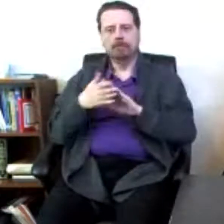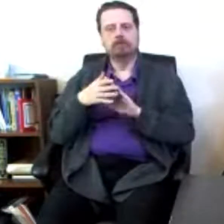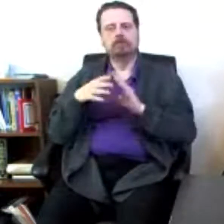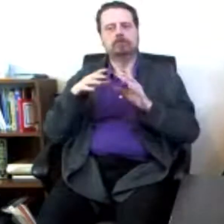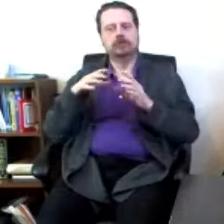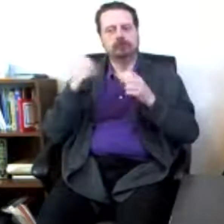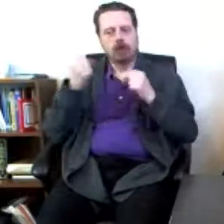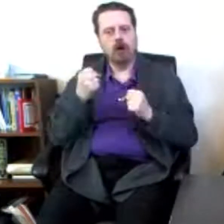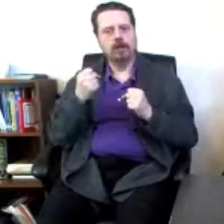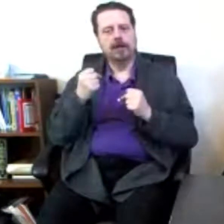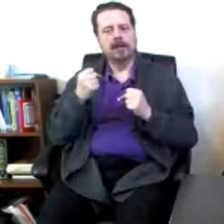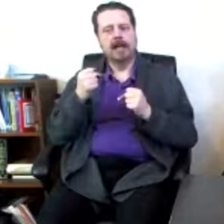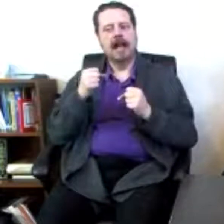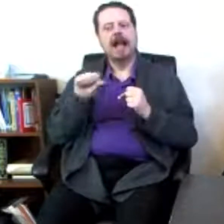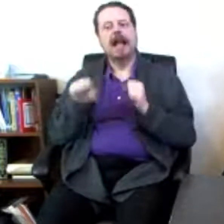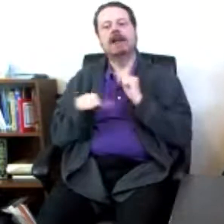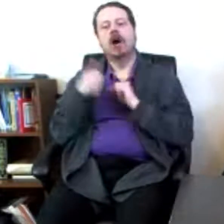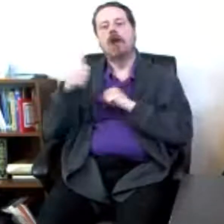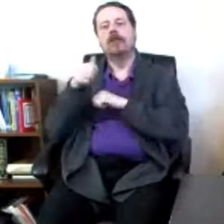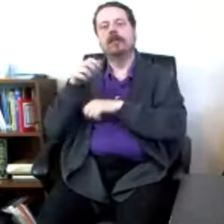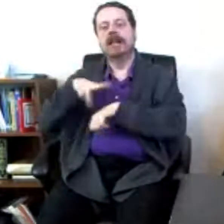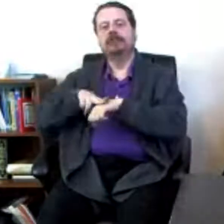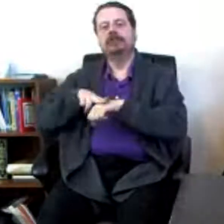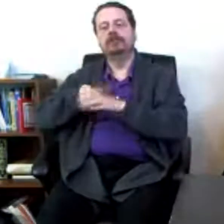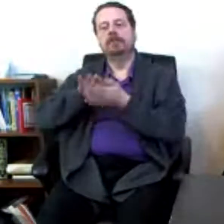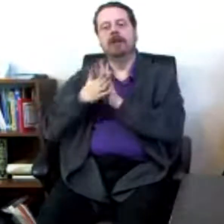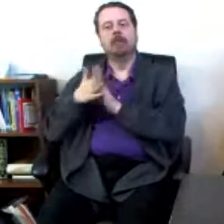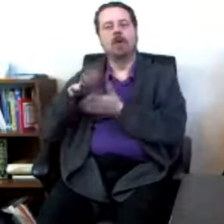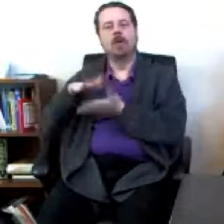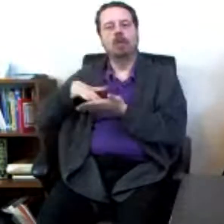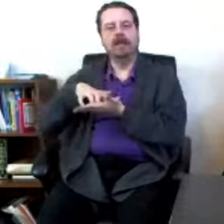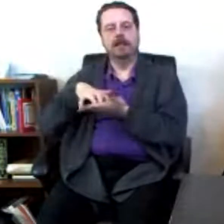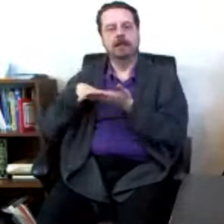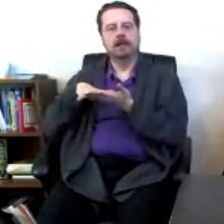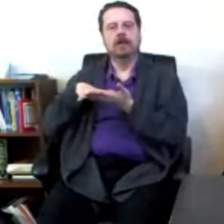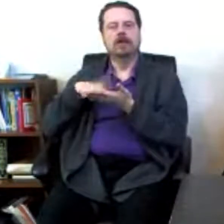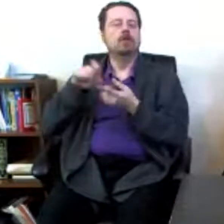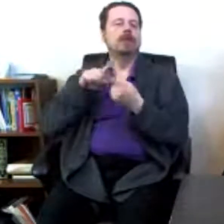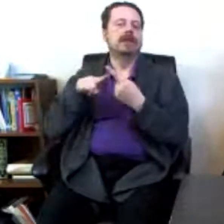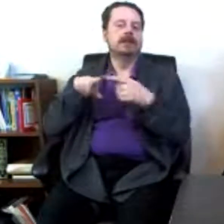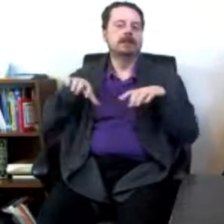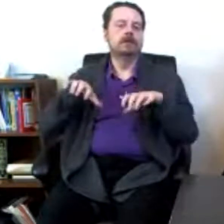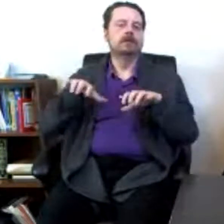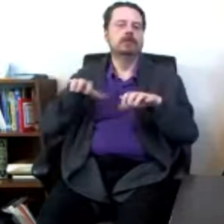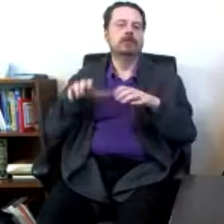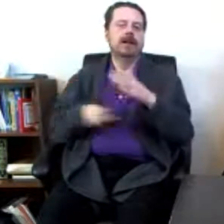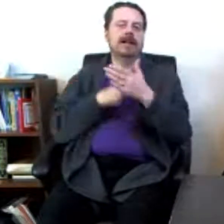nations fall when they transgress the limits of God.